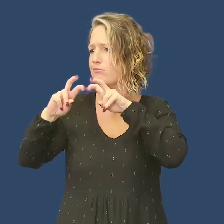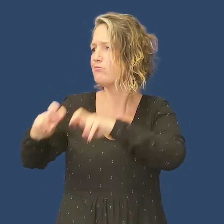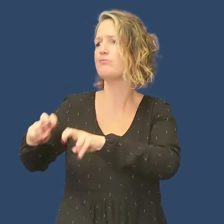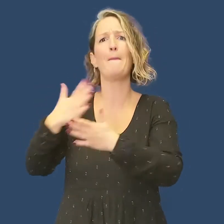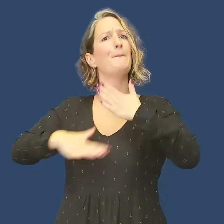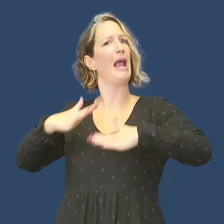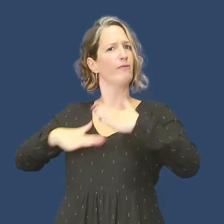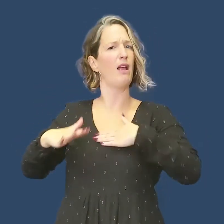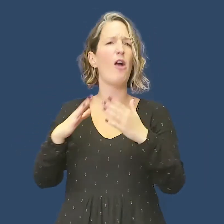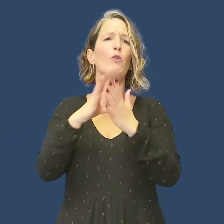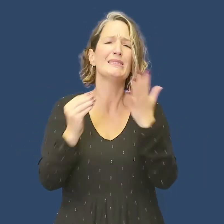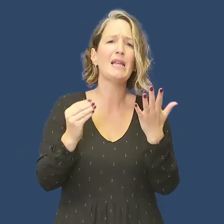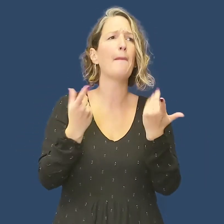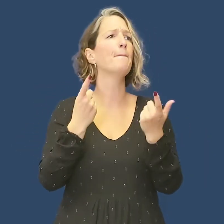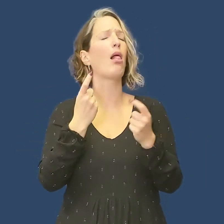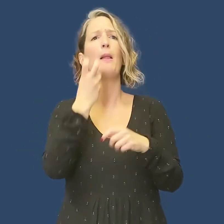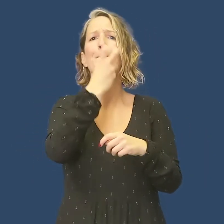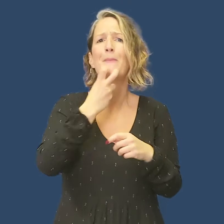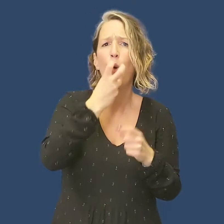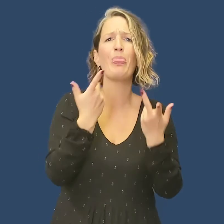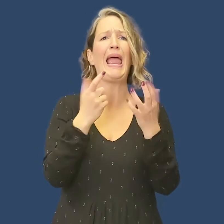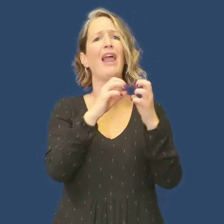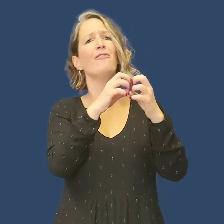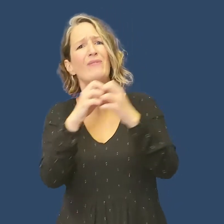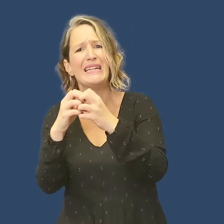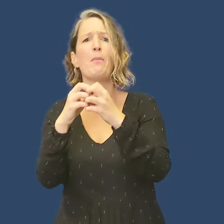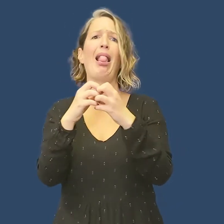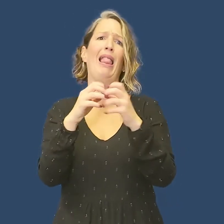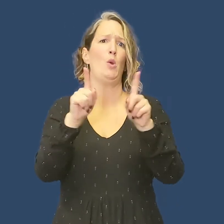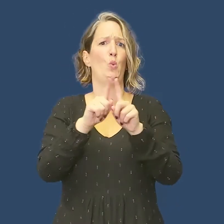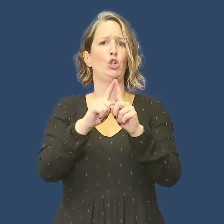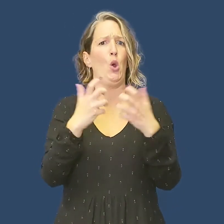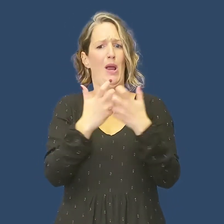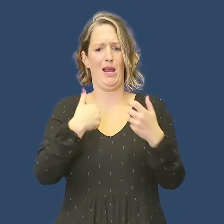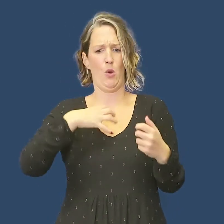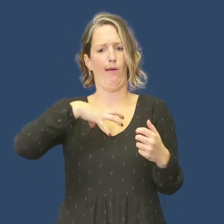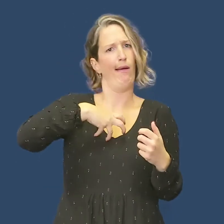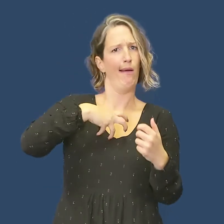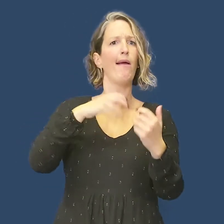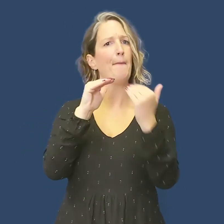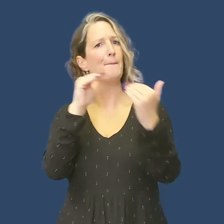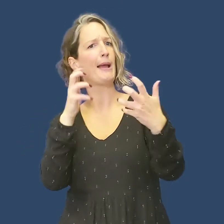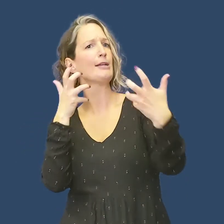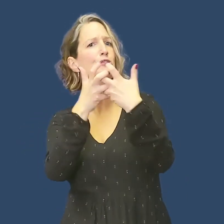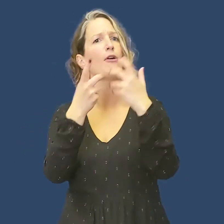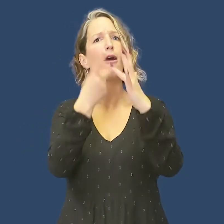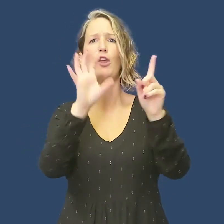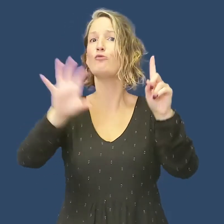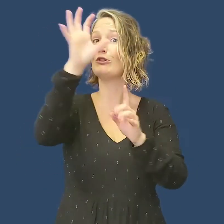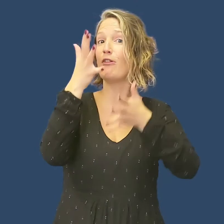on behaviours, for example, around the use of mouthings and fingerspelling, and the accommodation that people show when using other signs